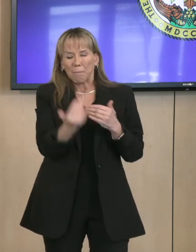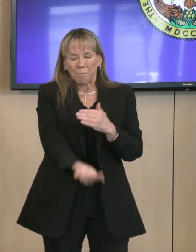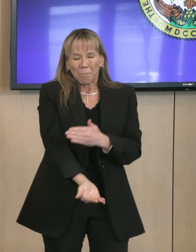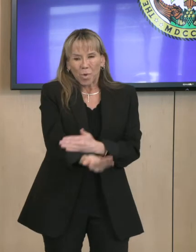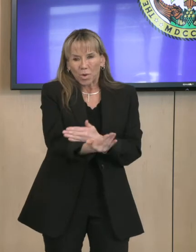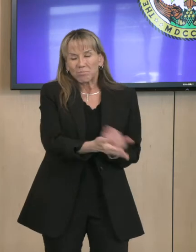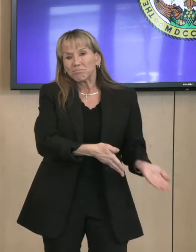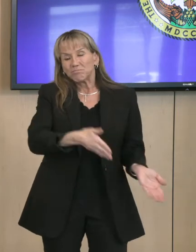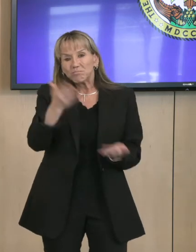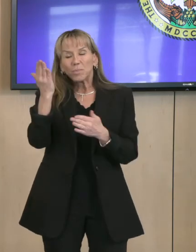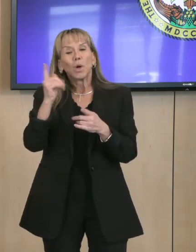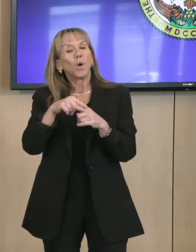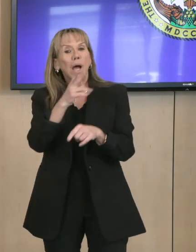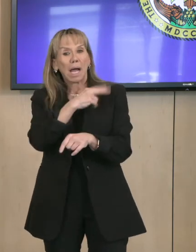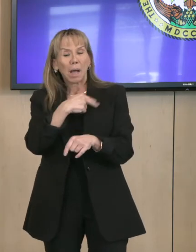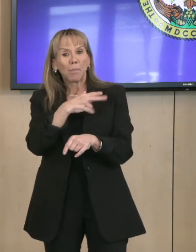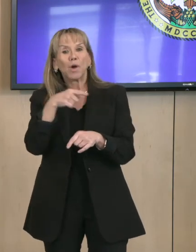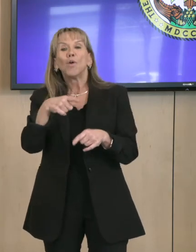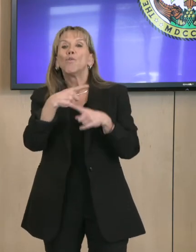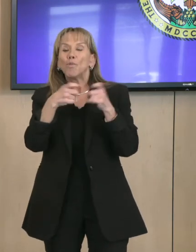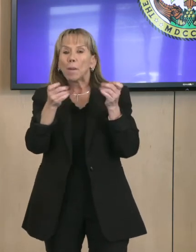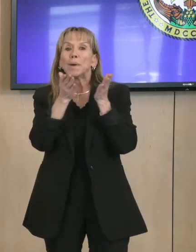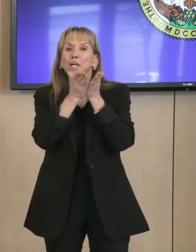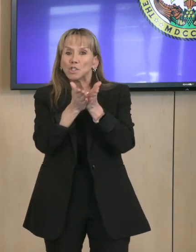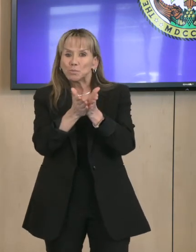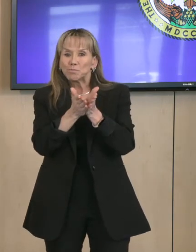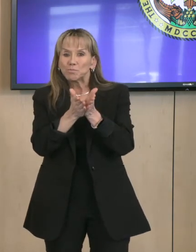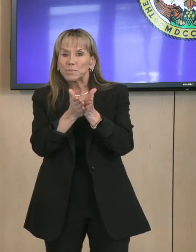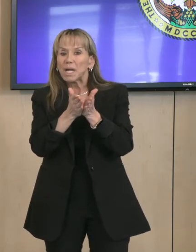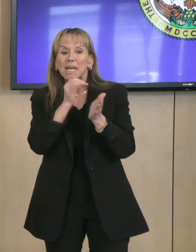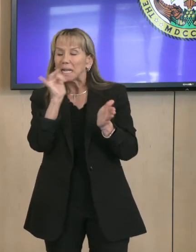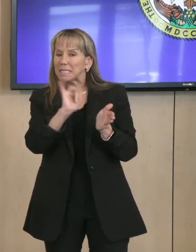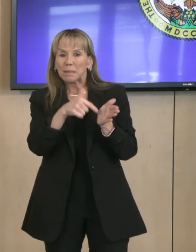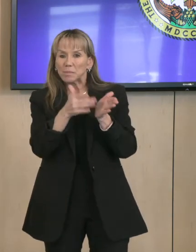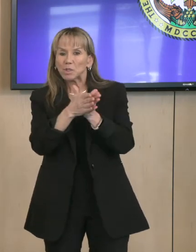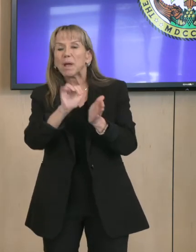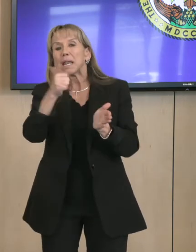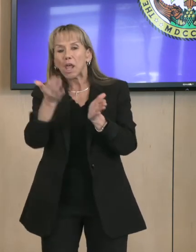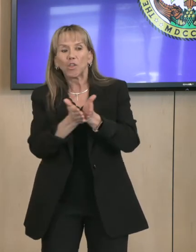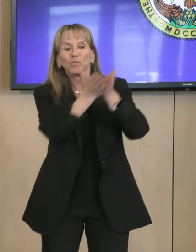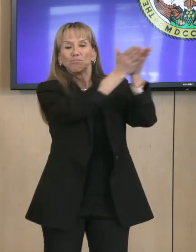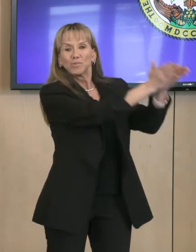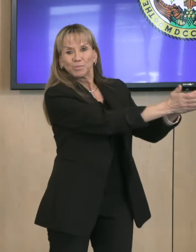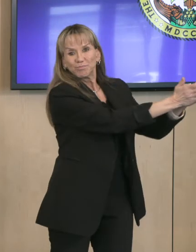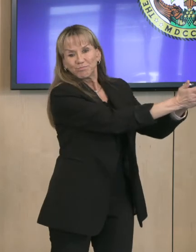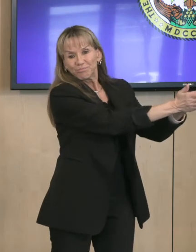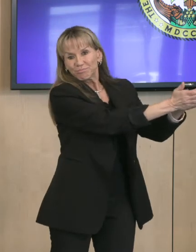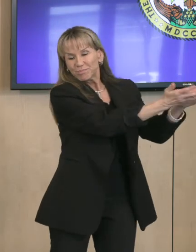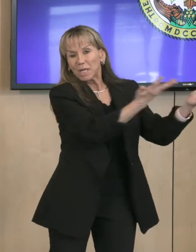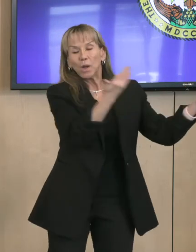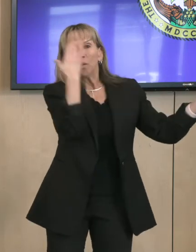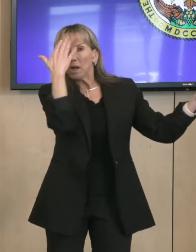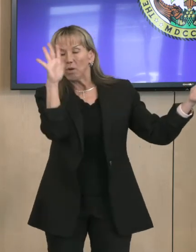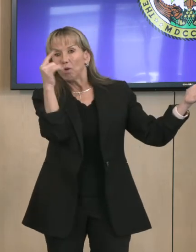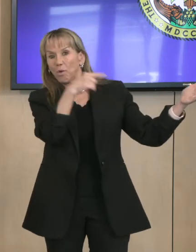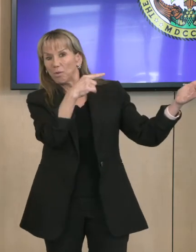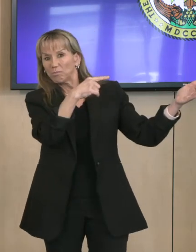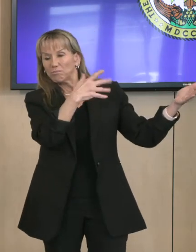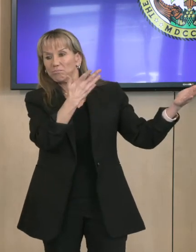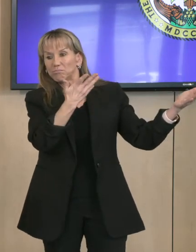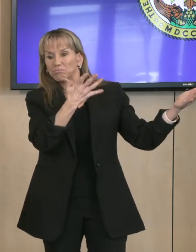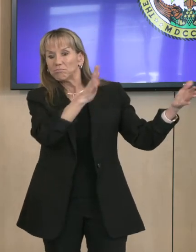morning from a ship that is off the coast. And we don't know whether that's